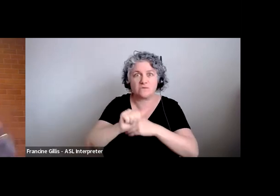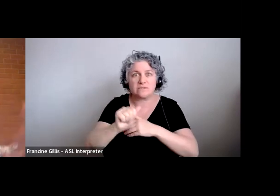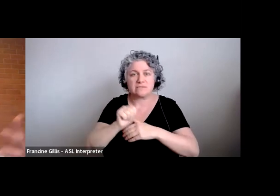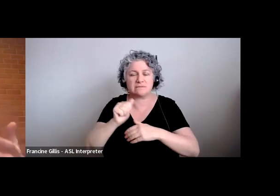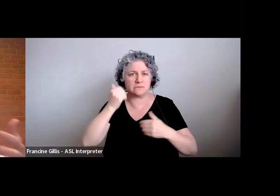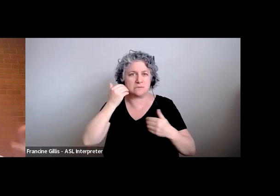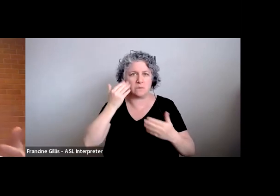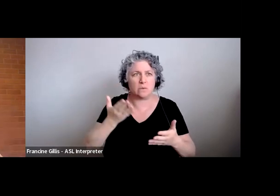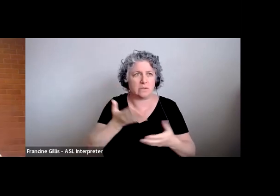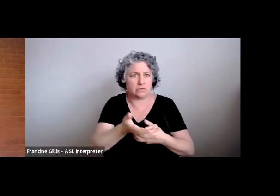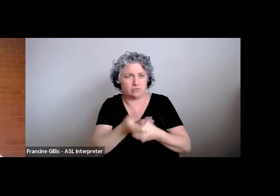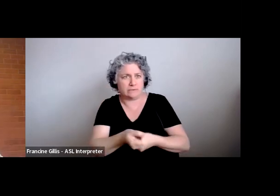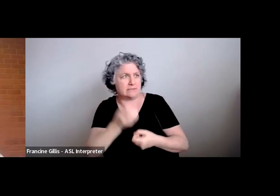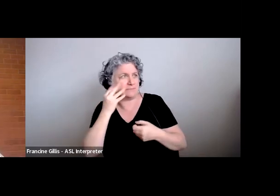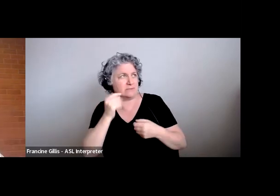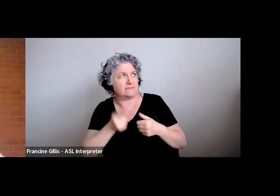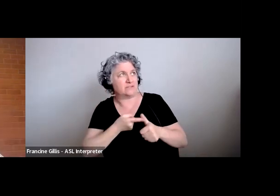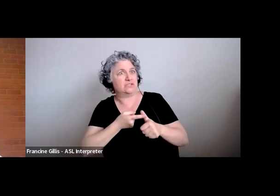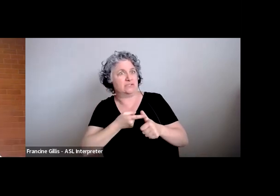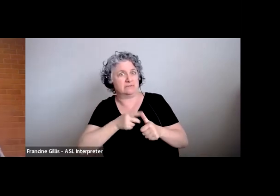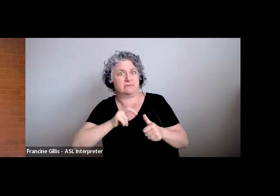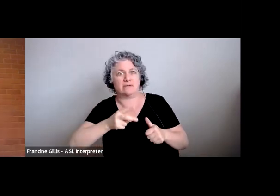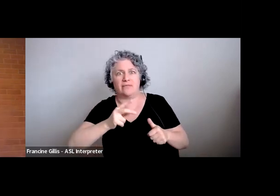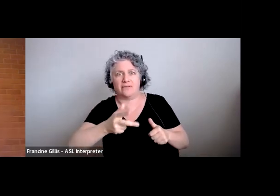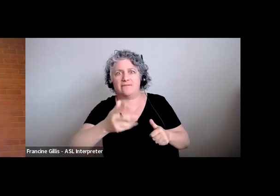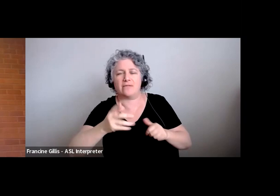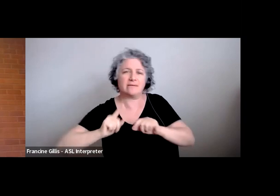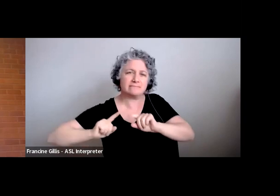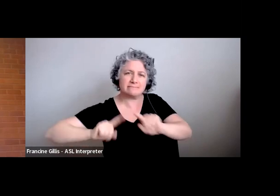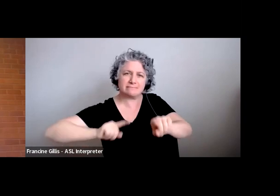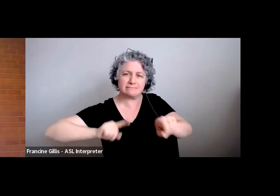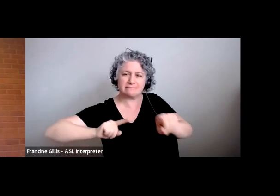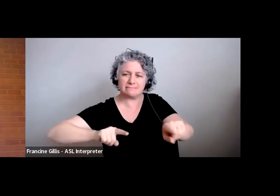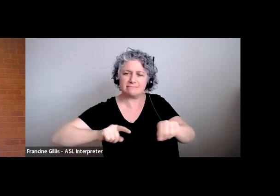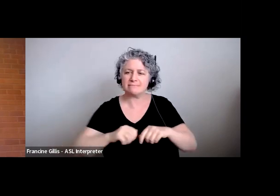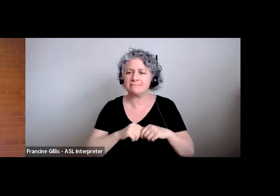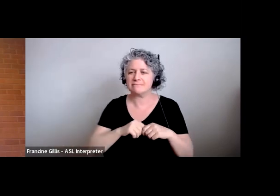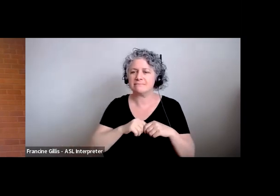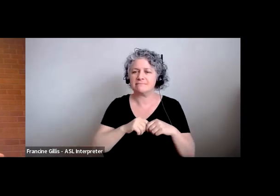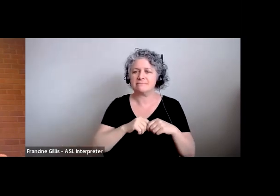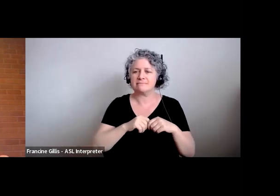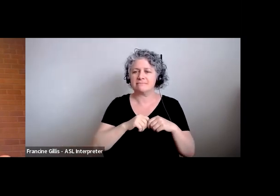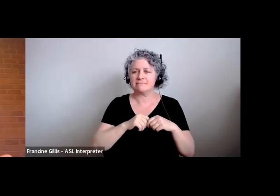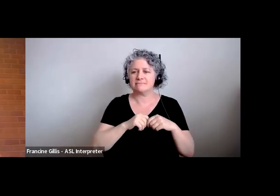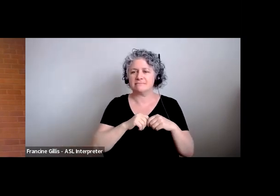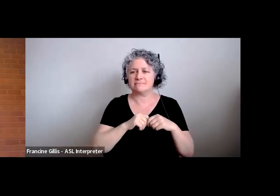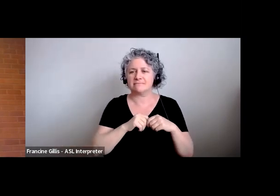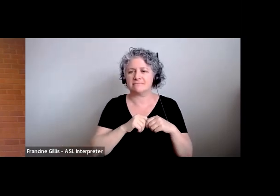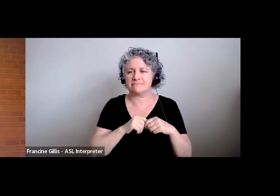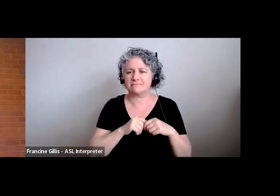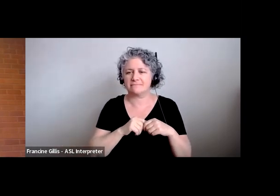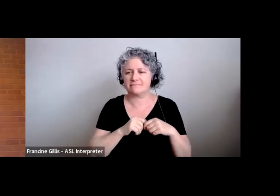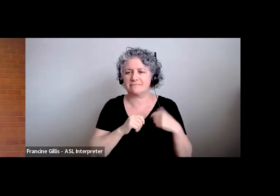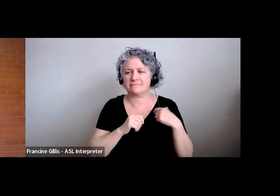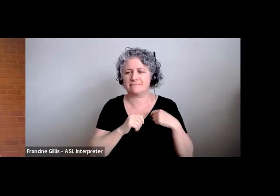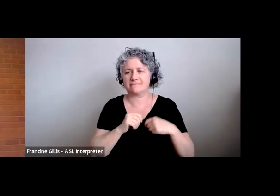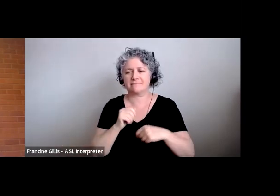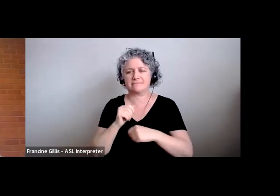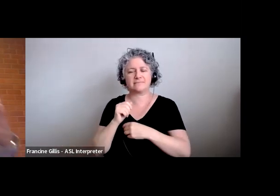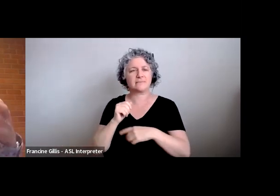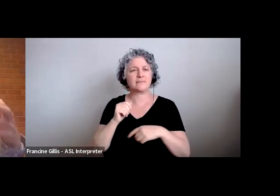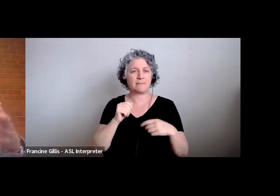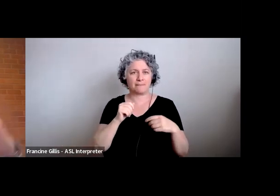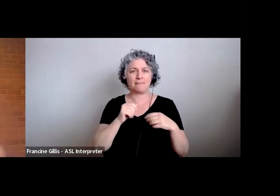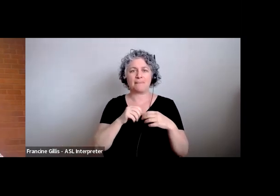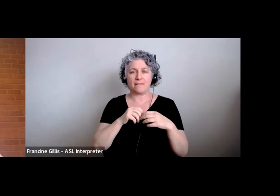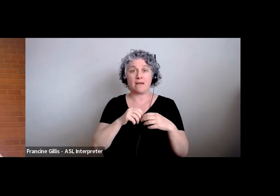I trust this experience. Certainly, you know, talking about sort of demographics as well, I'd say like one of the things we're most excited